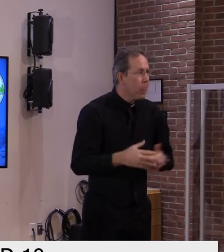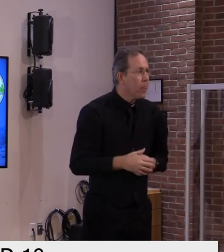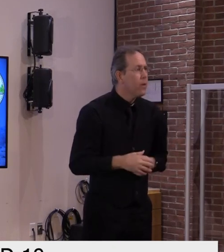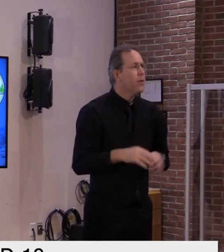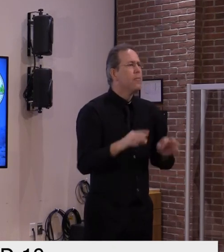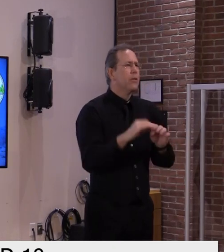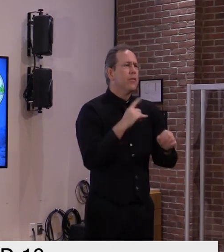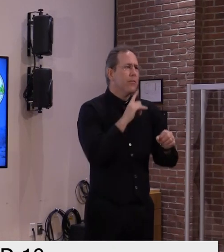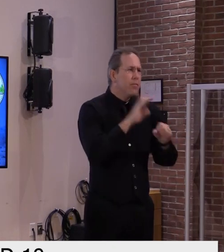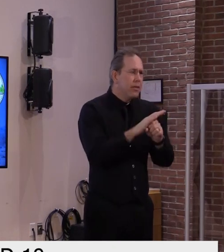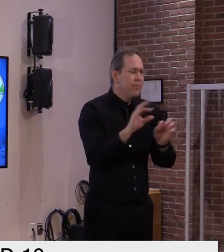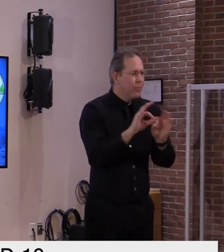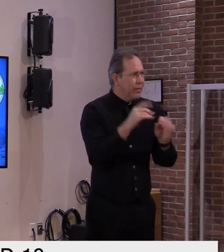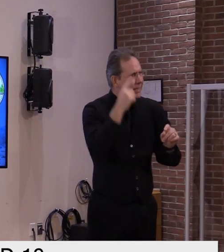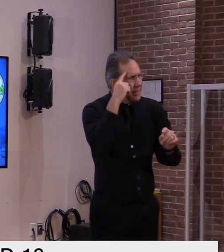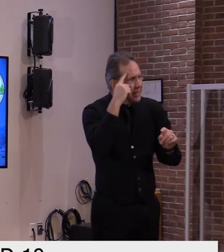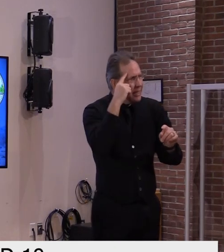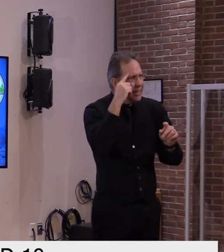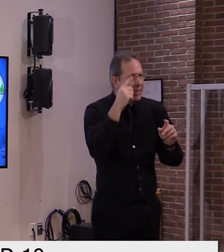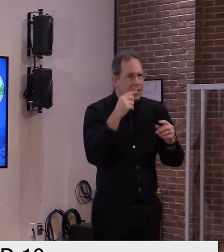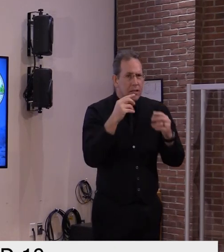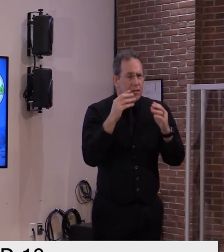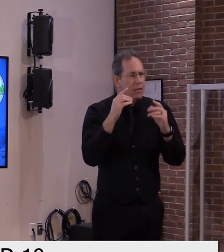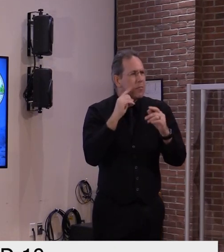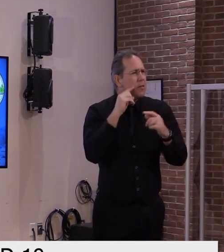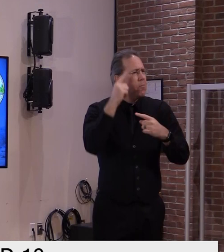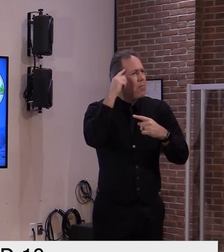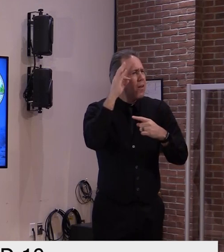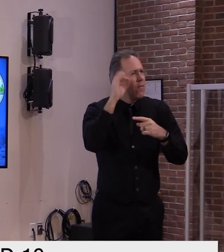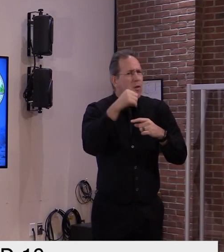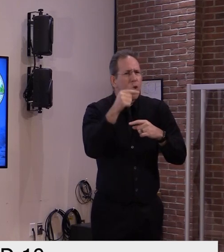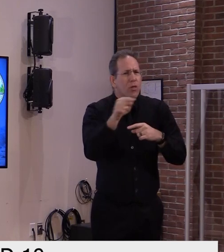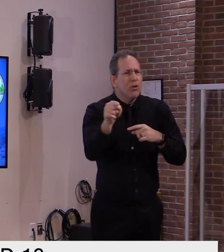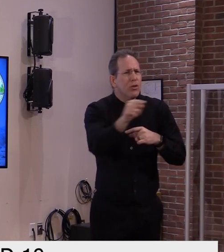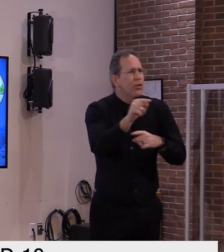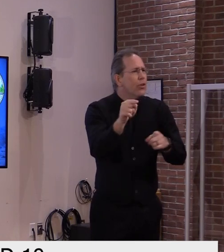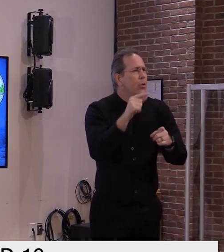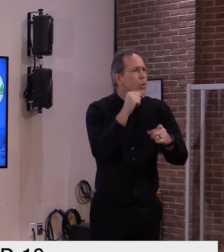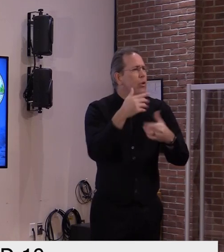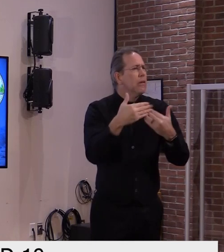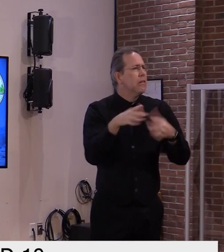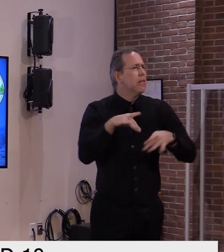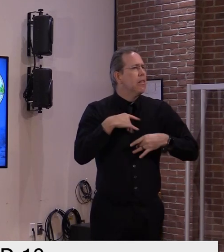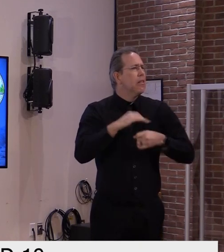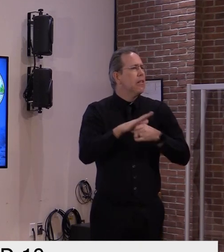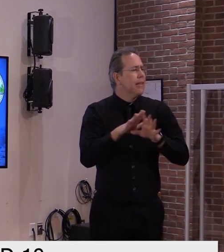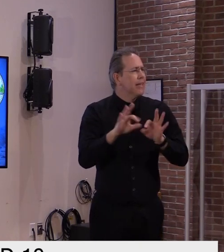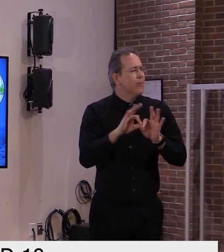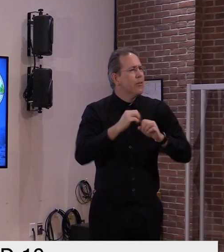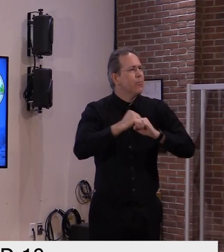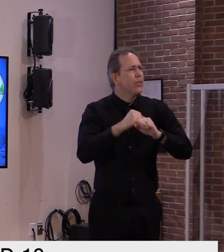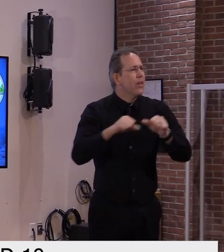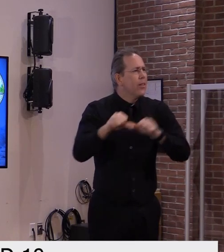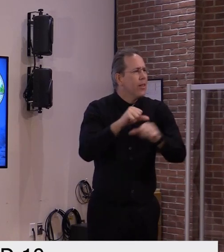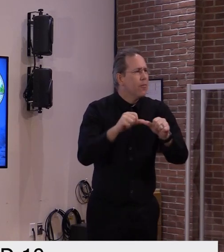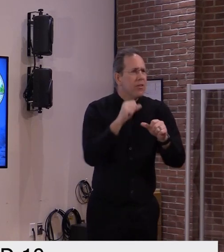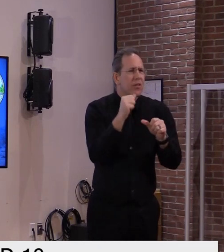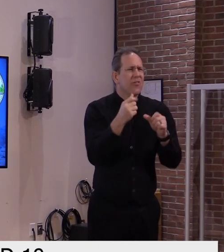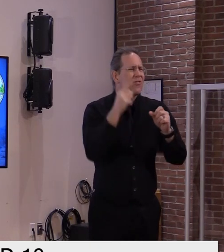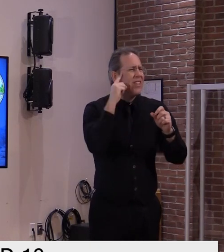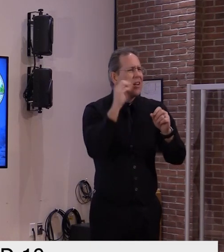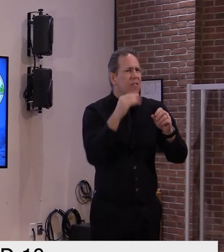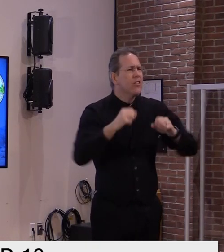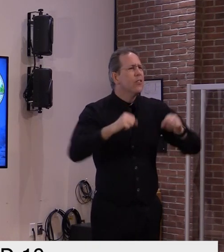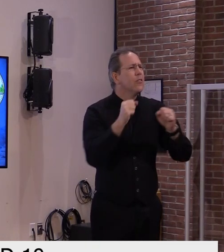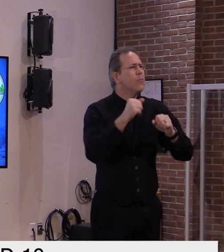for masks on faces, 6-foot spaces, uncrowded places. We still need to avoid travel